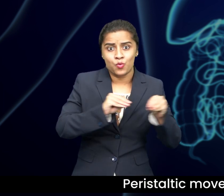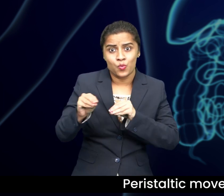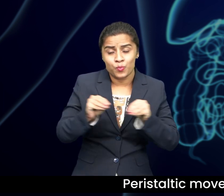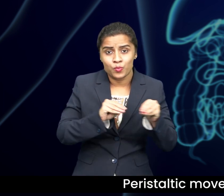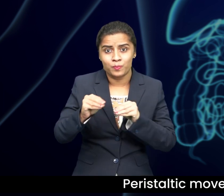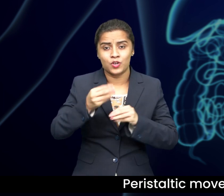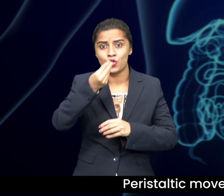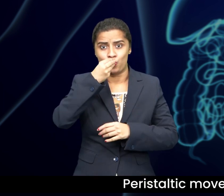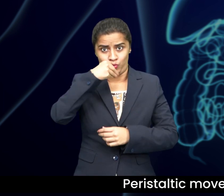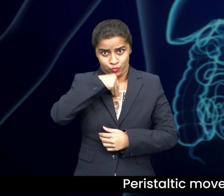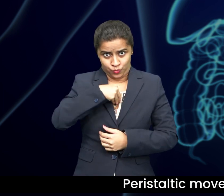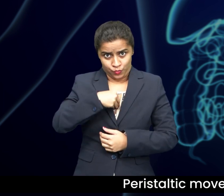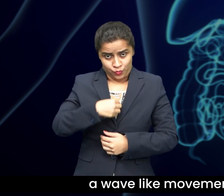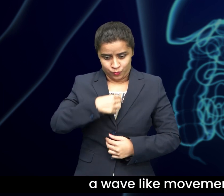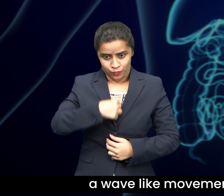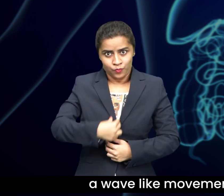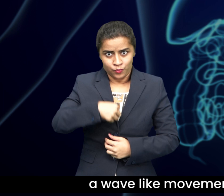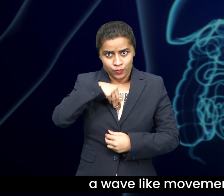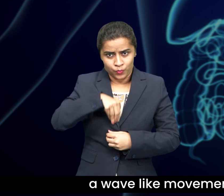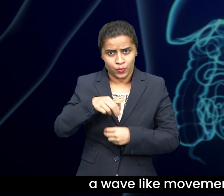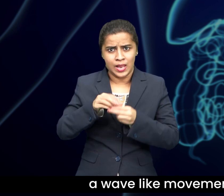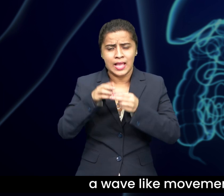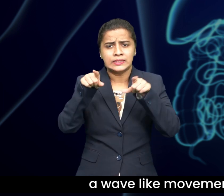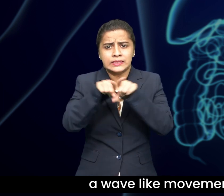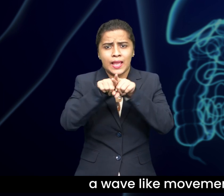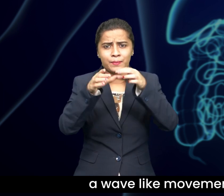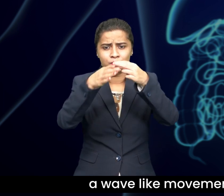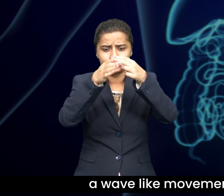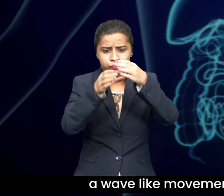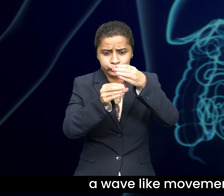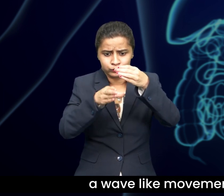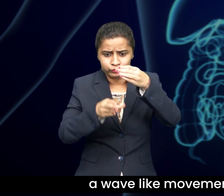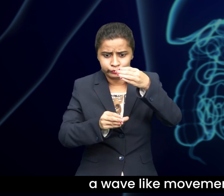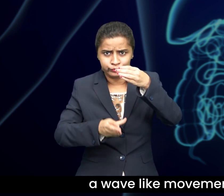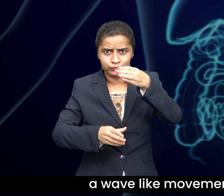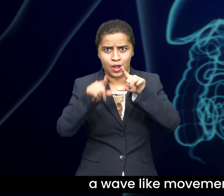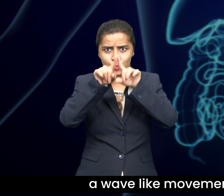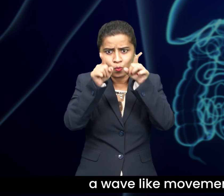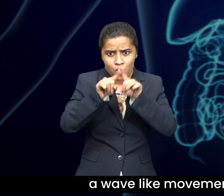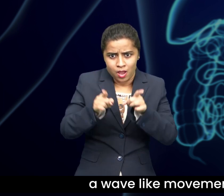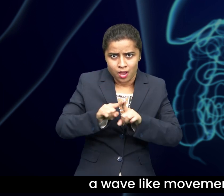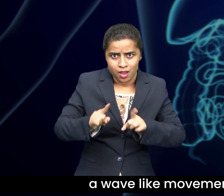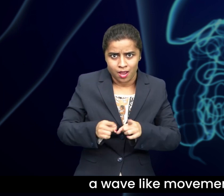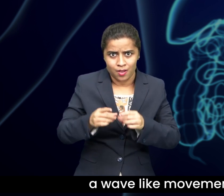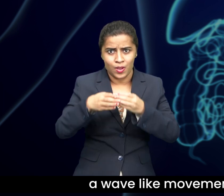Peristaltic movement in the esophagus is a wave-like movement of the wall of the esophagus.